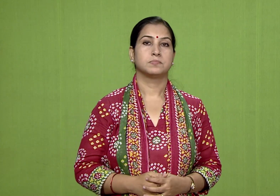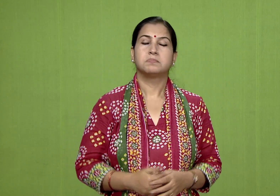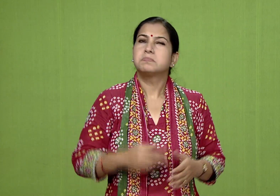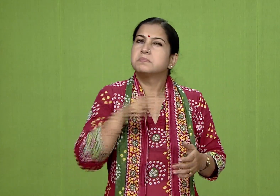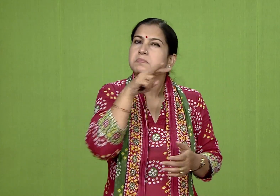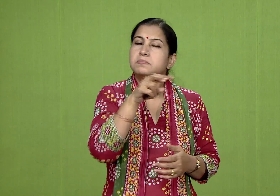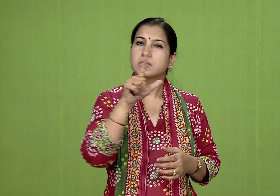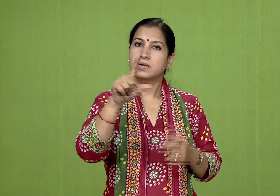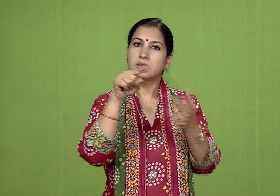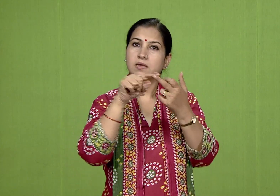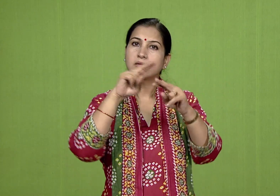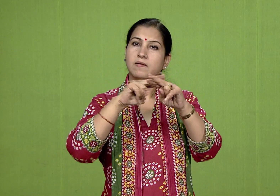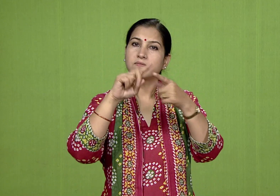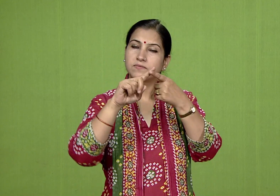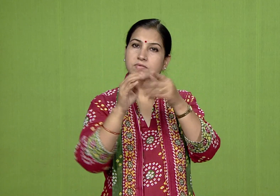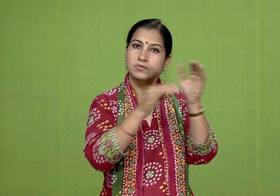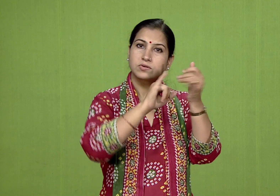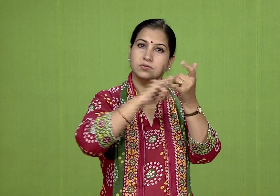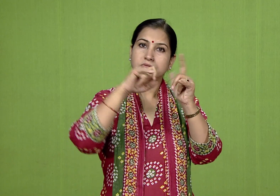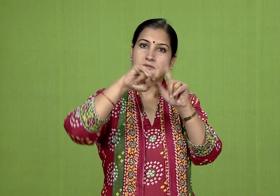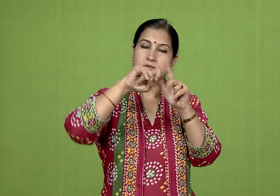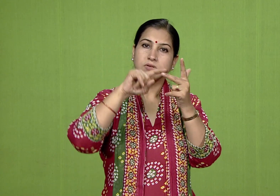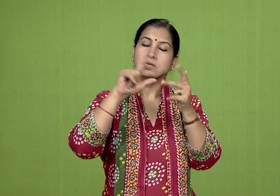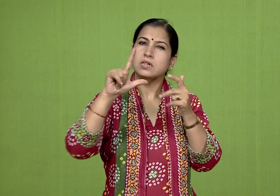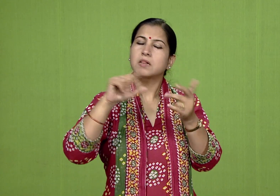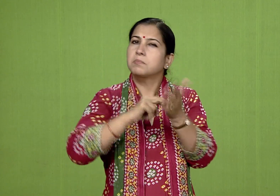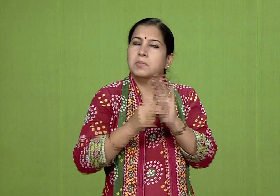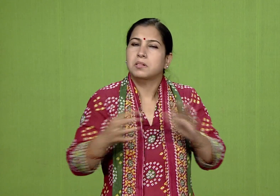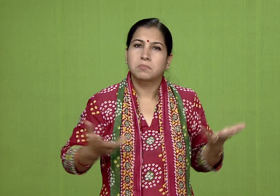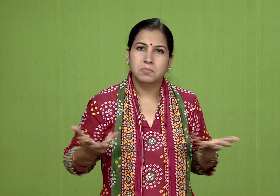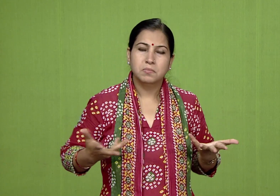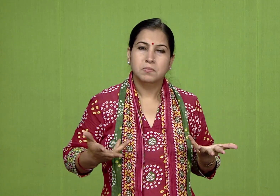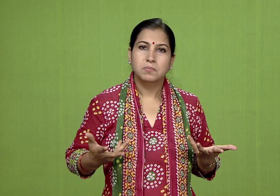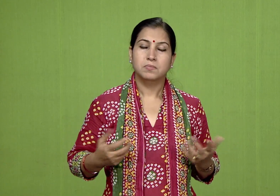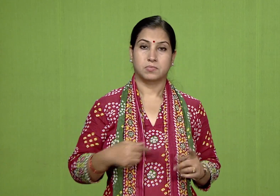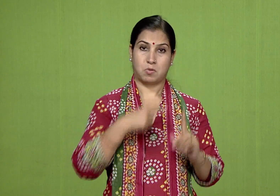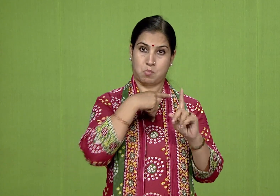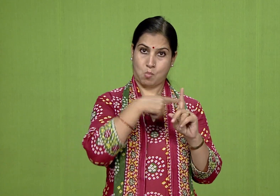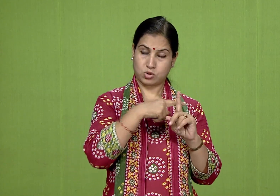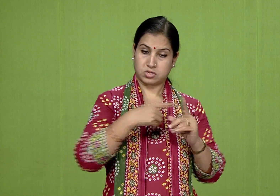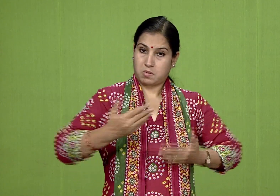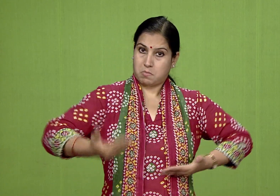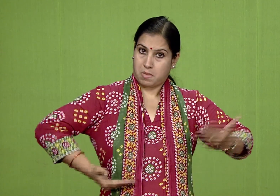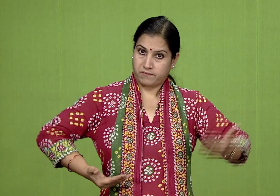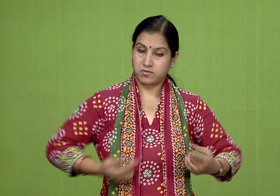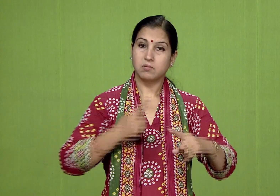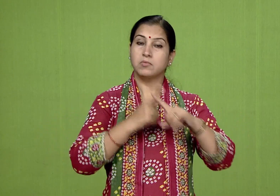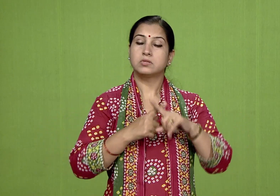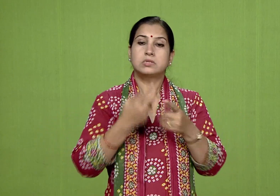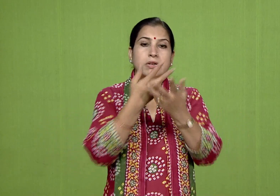Life skills are the abilities for adaptive and positive behavior